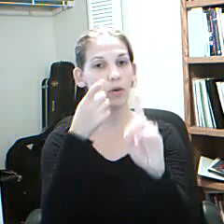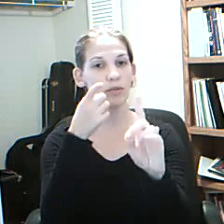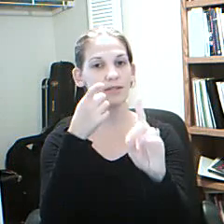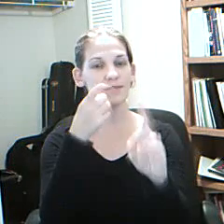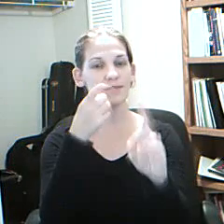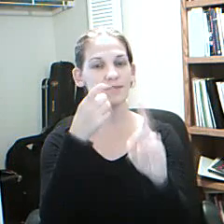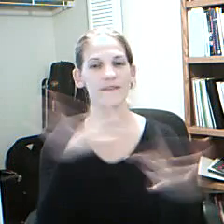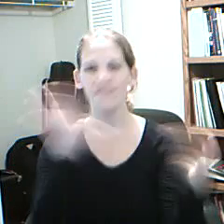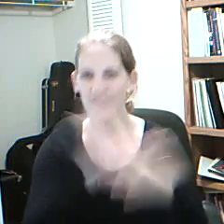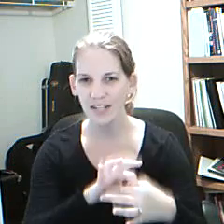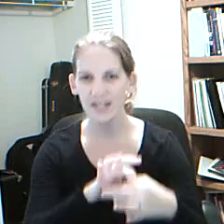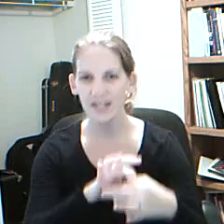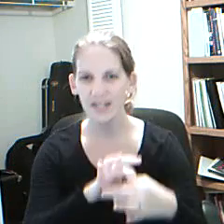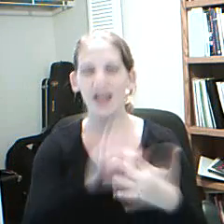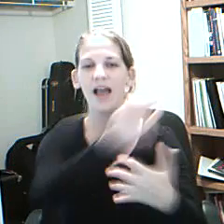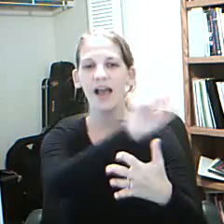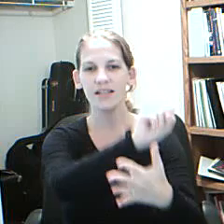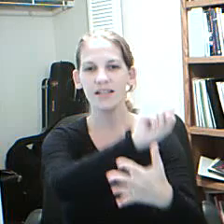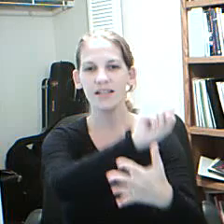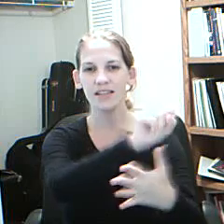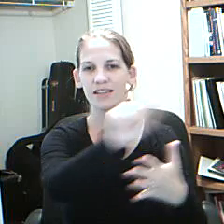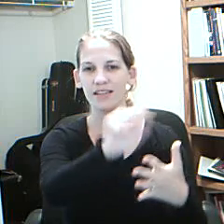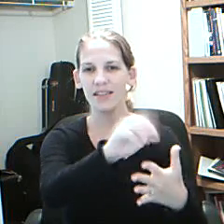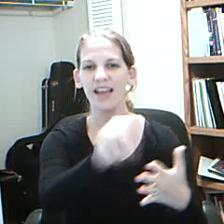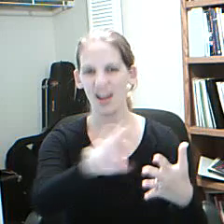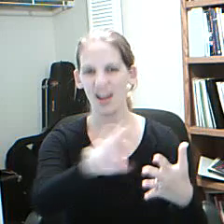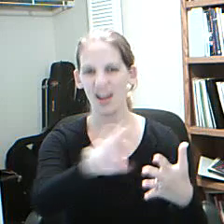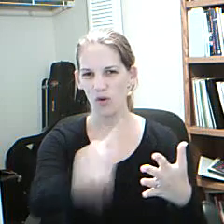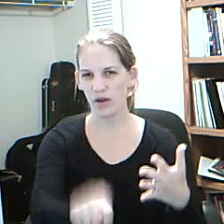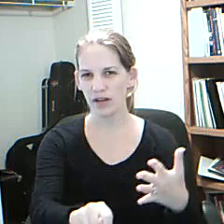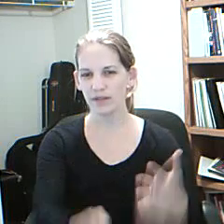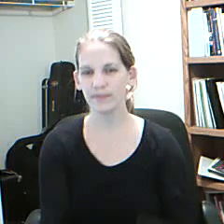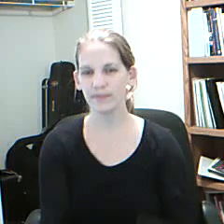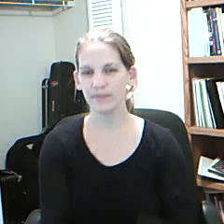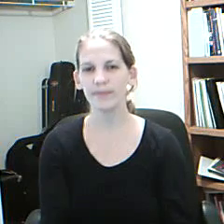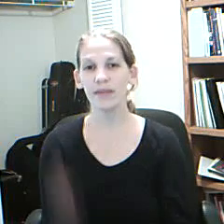put something on paper and we write our goals on paper, that gives it